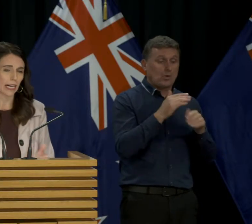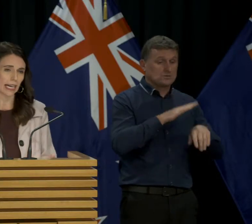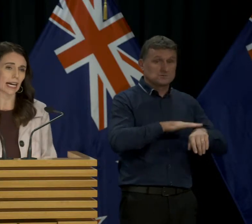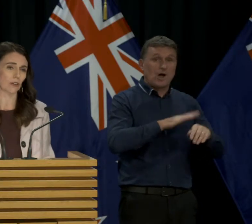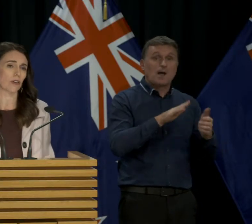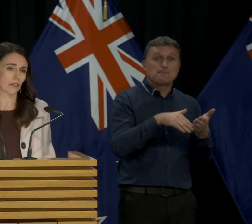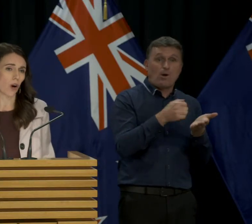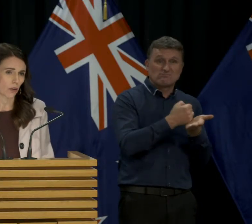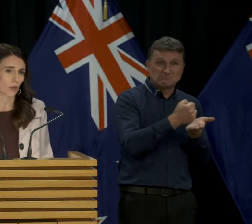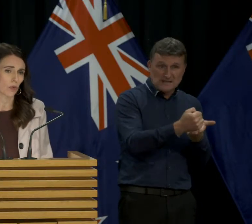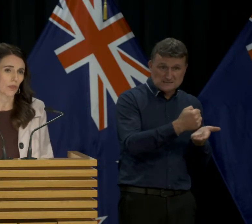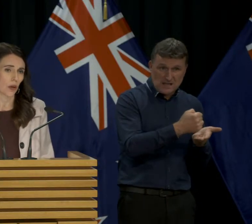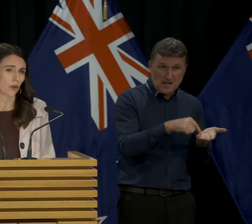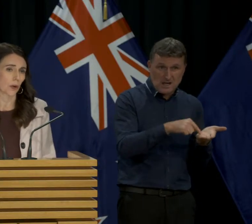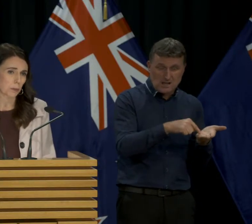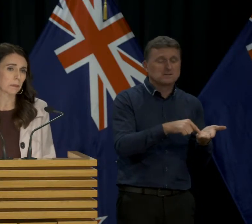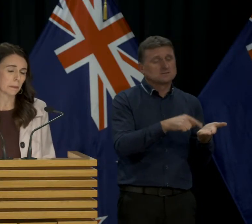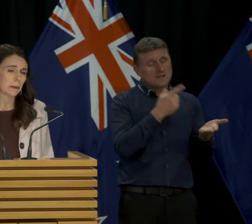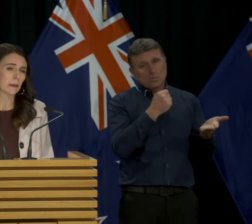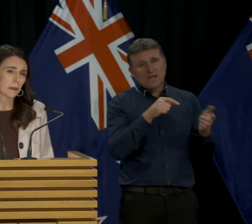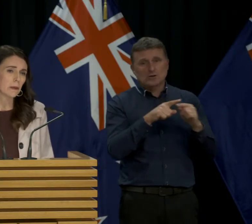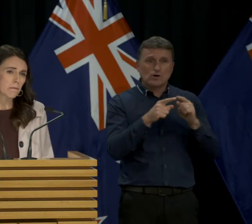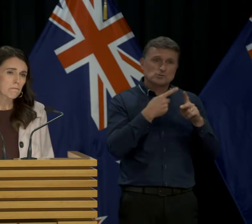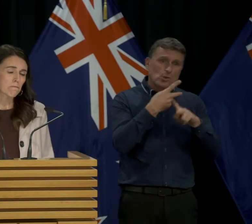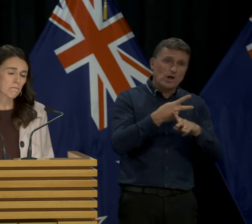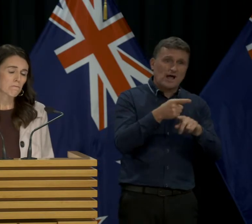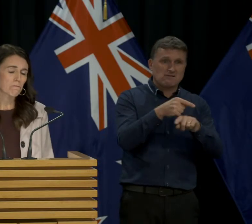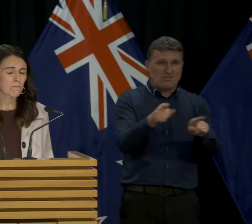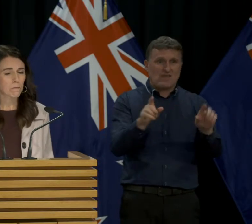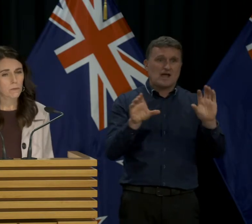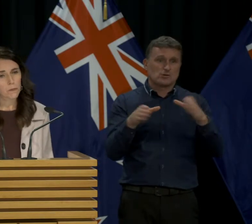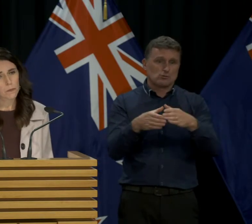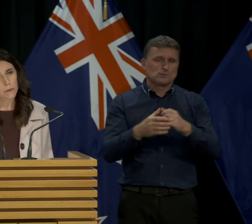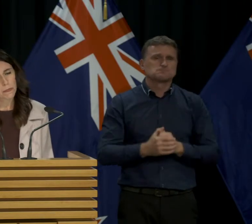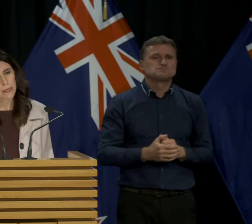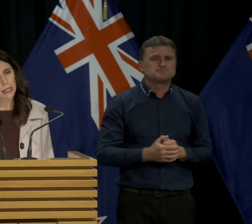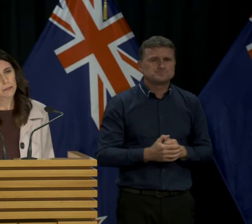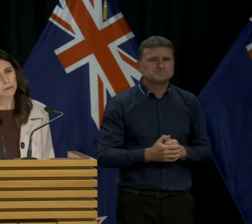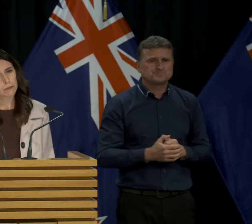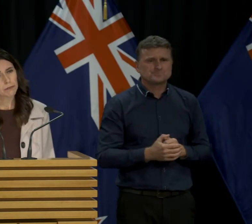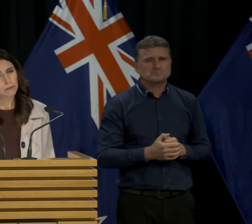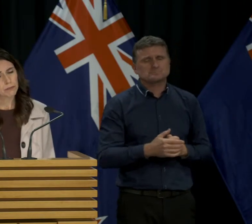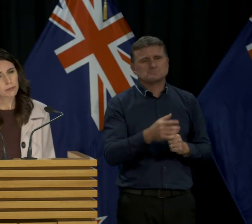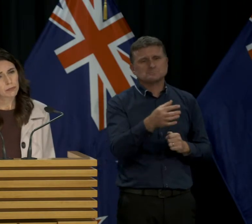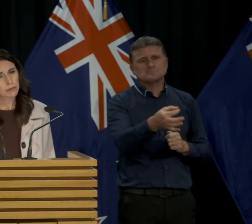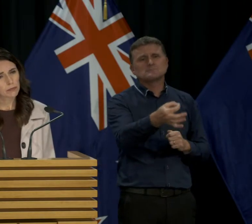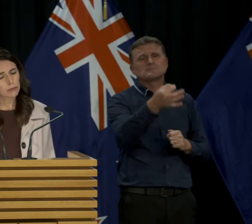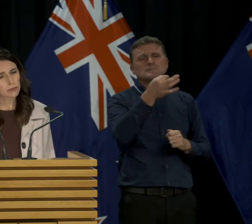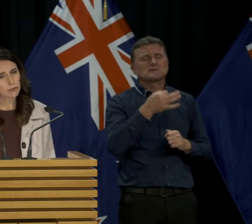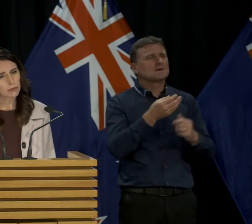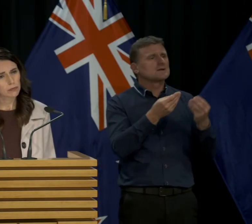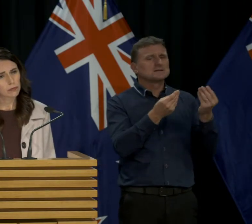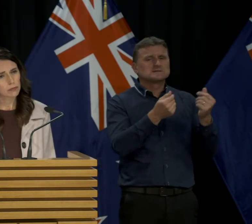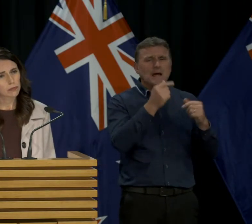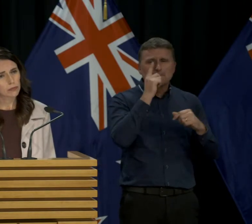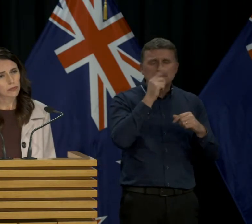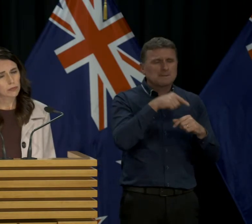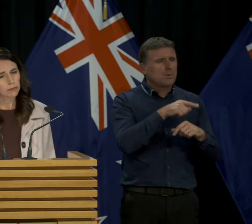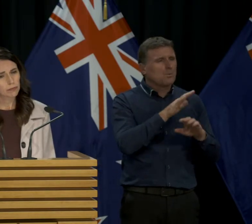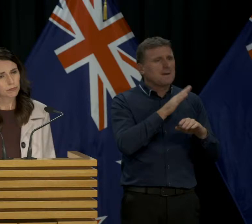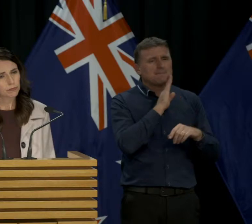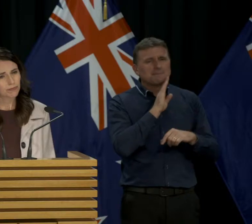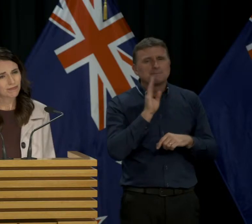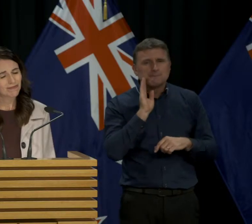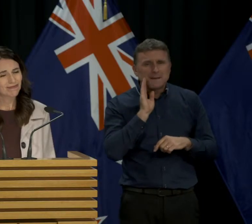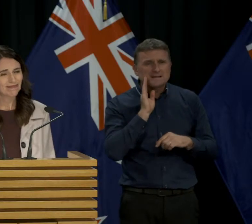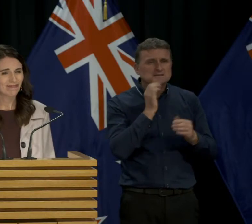did try and cater overall for that group. I hope, though, that over the next, that for some people who might still not be captured by that within